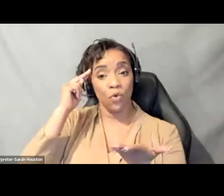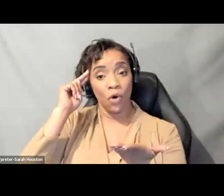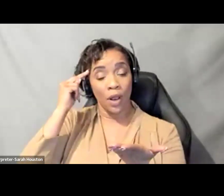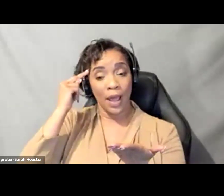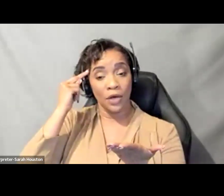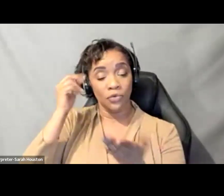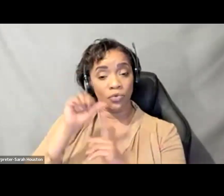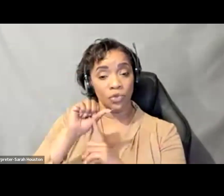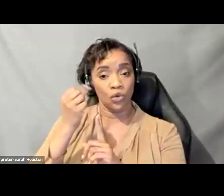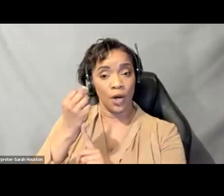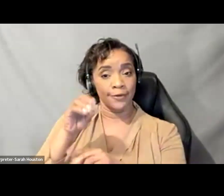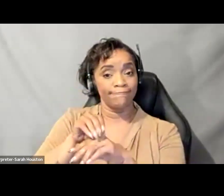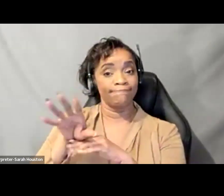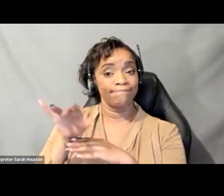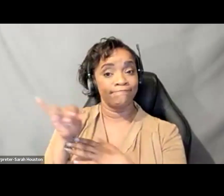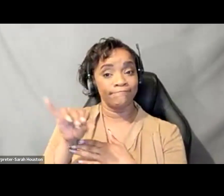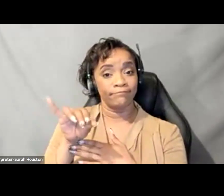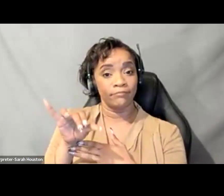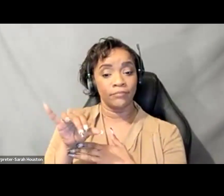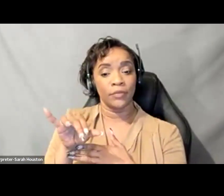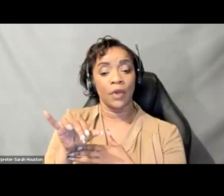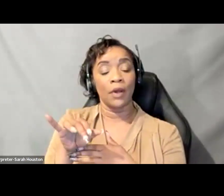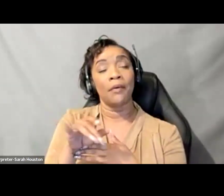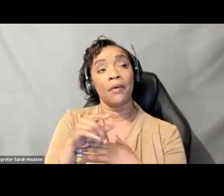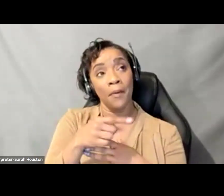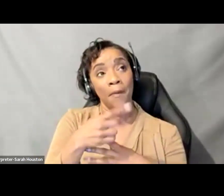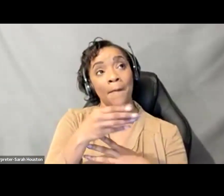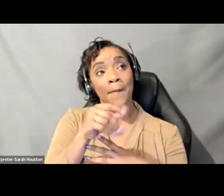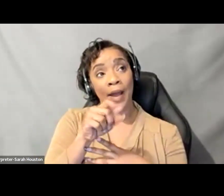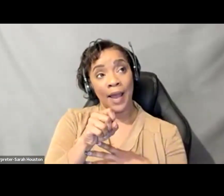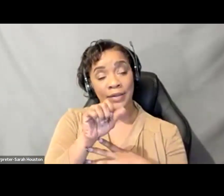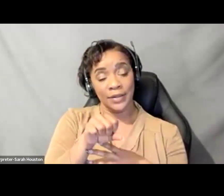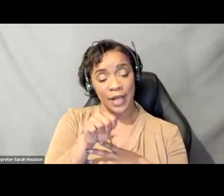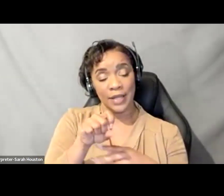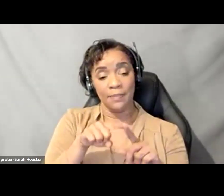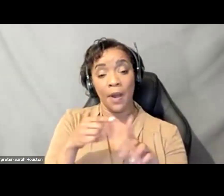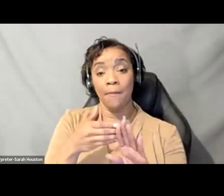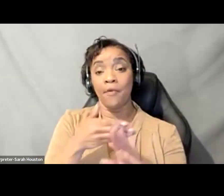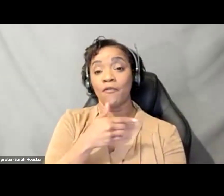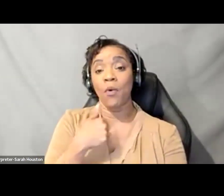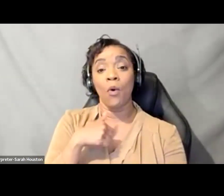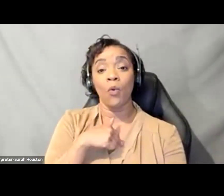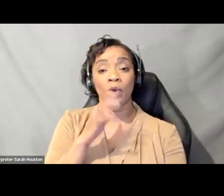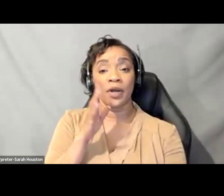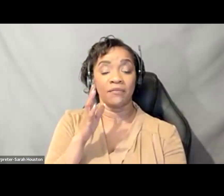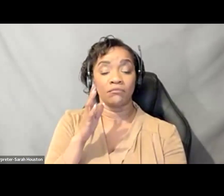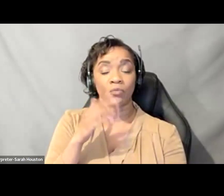after infections, along the way of POTS, but also before we'd seen patients who